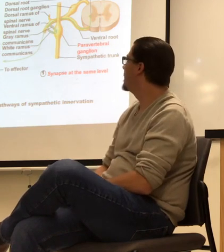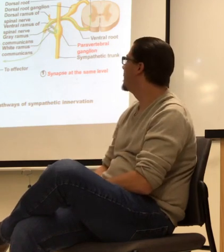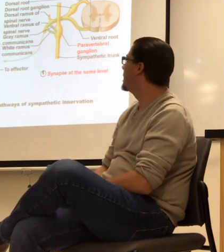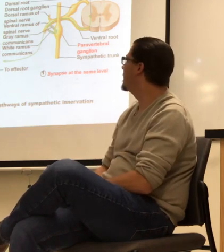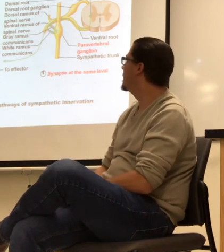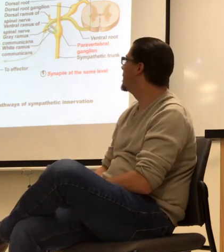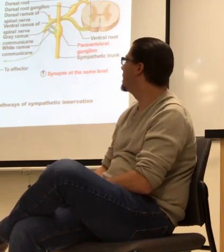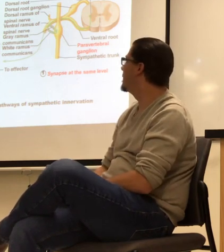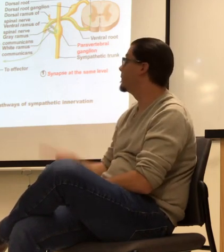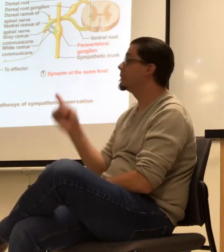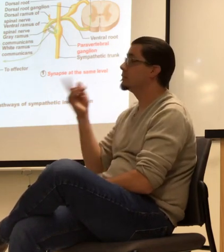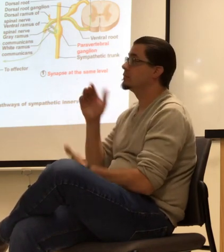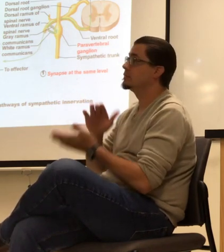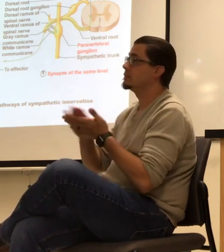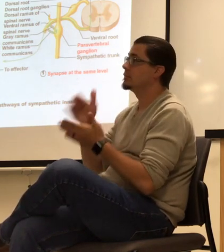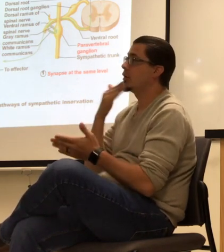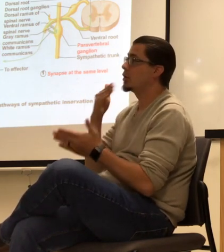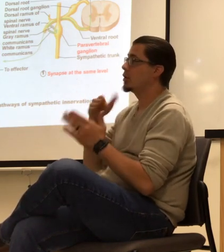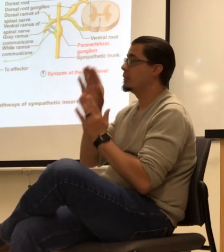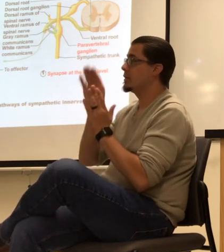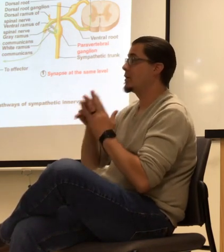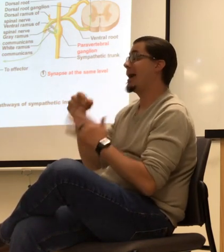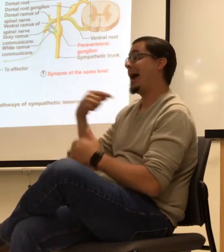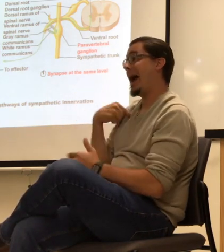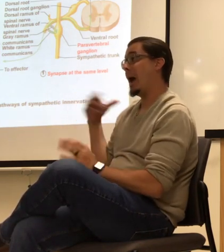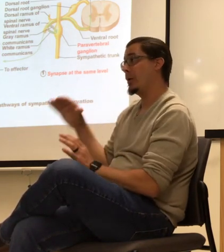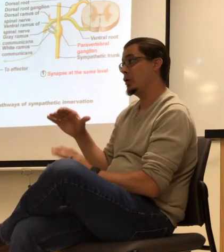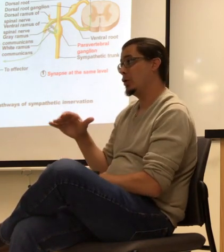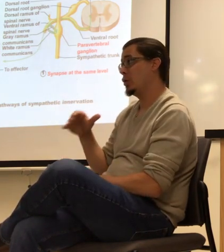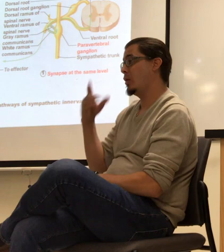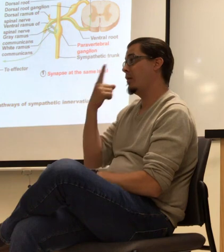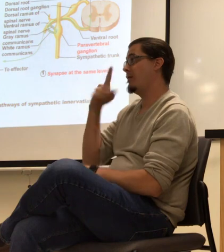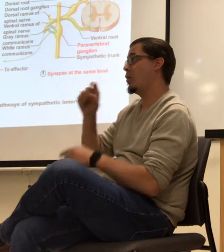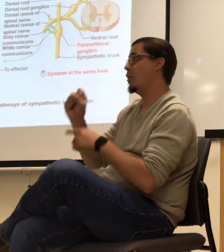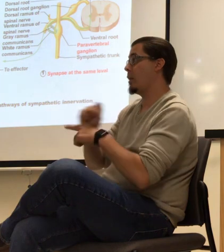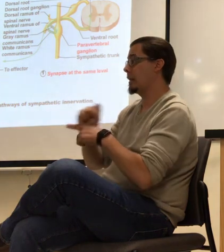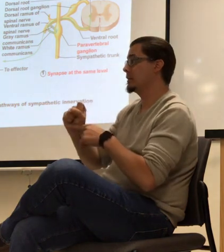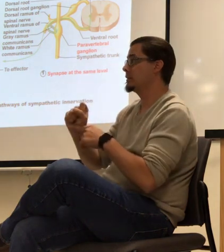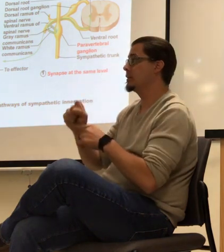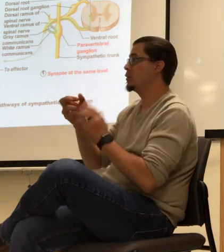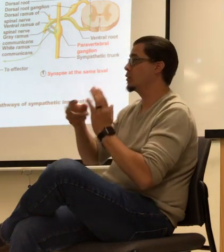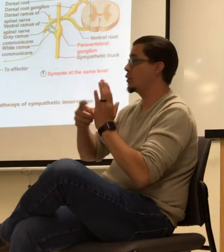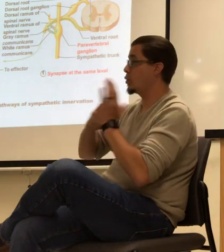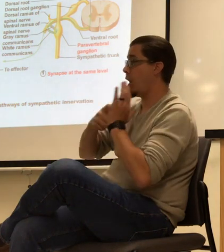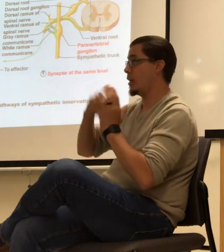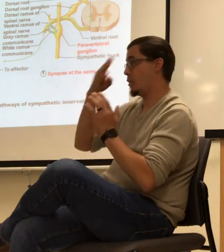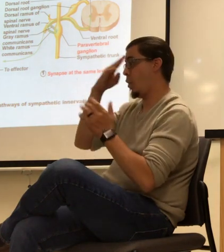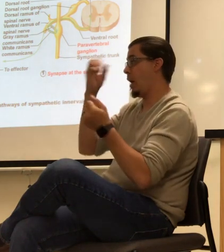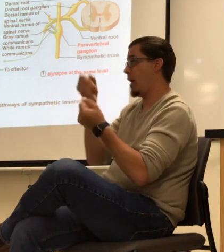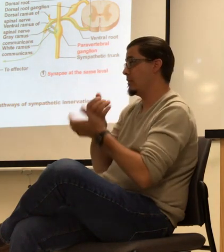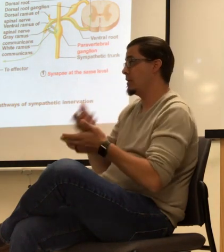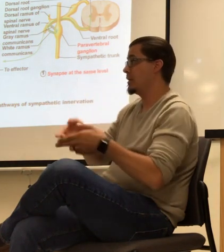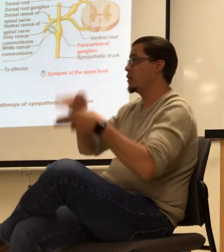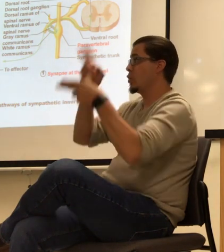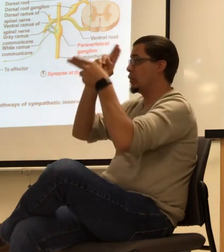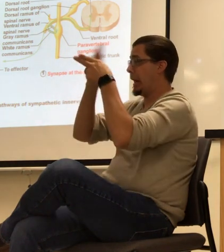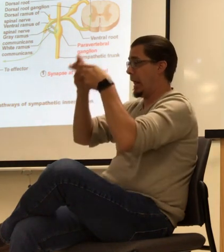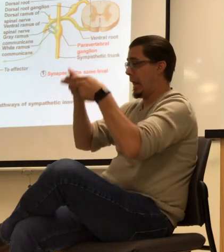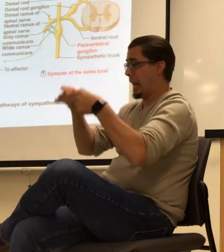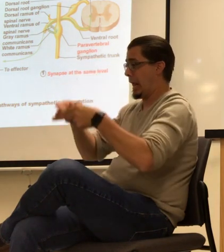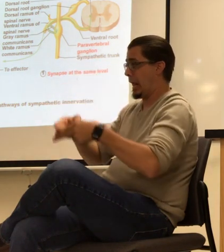So this figure is very nice, and what I would do as exercise, since you're required to know all of this, is to name